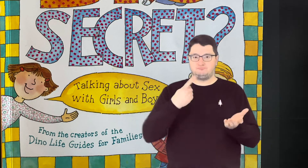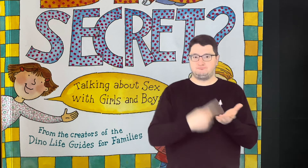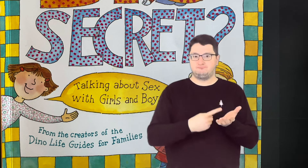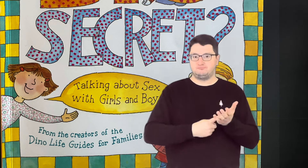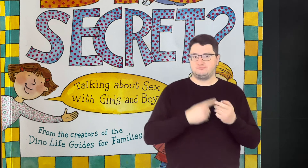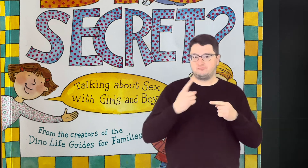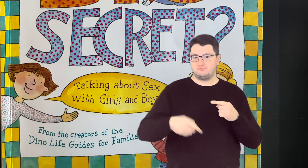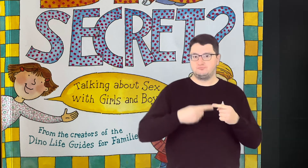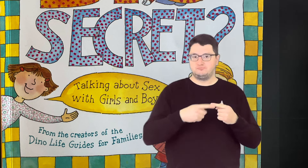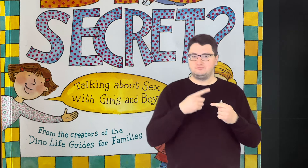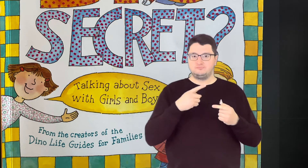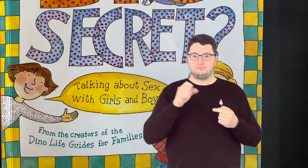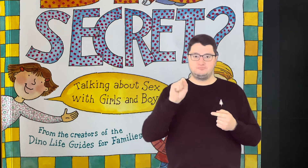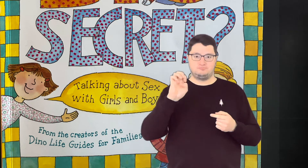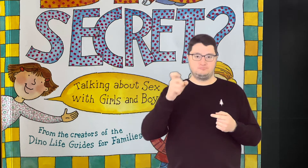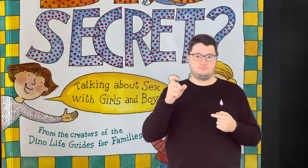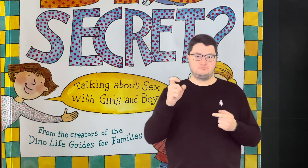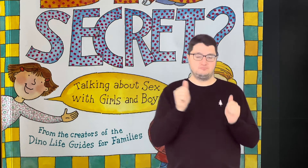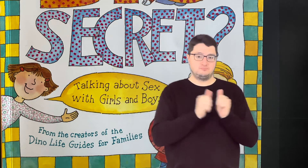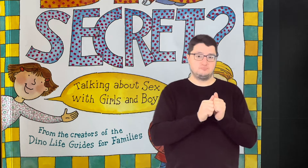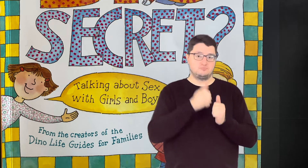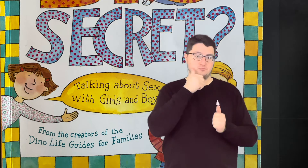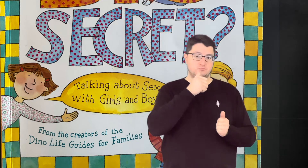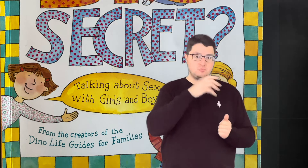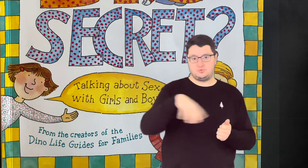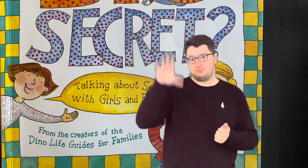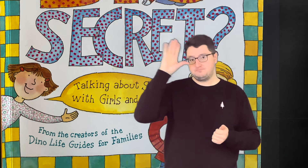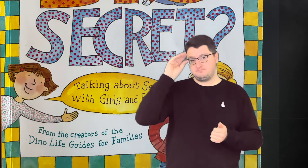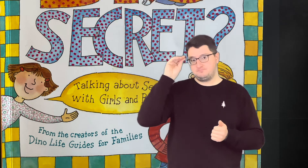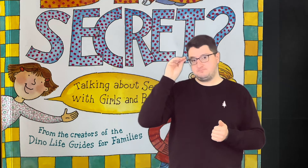Talking about sex with girls and boys.